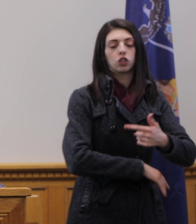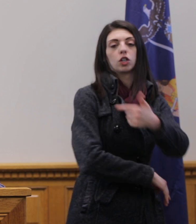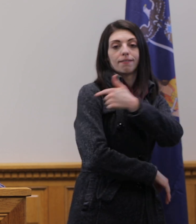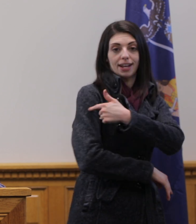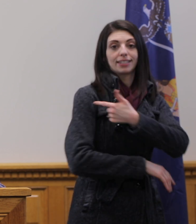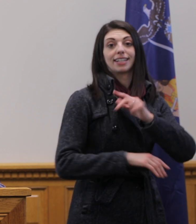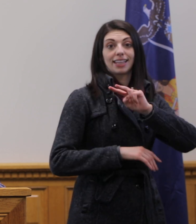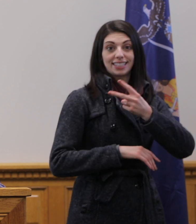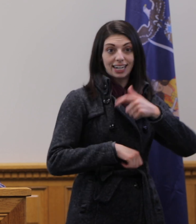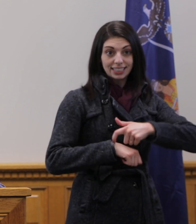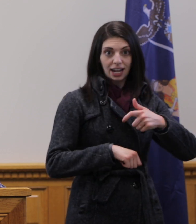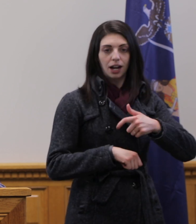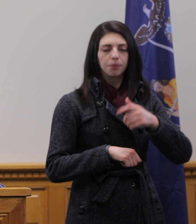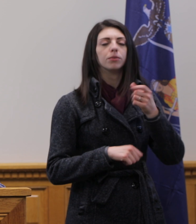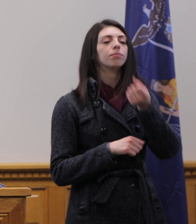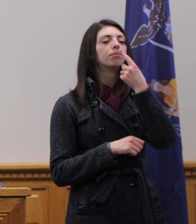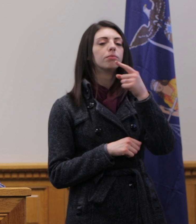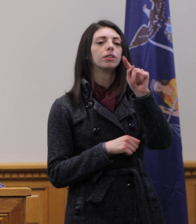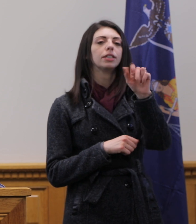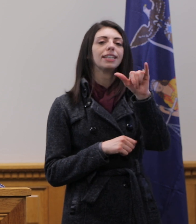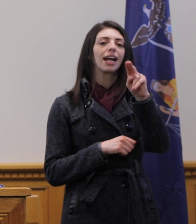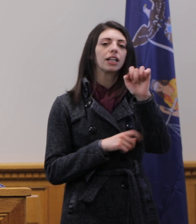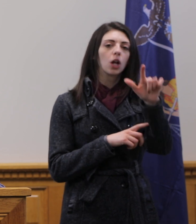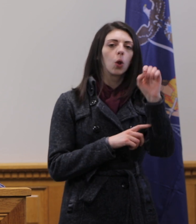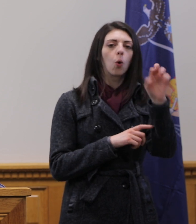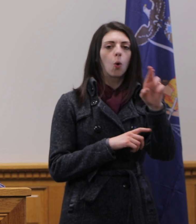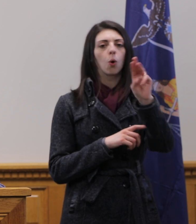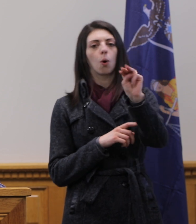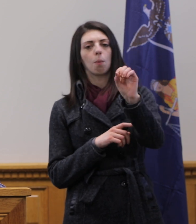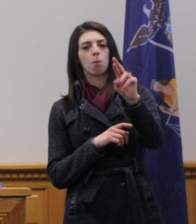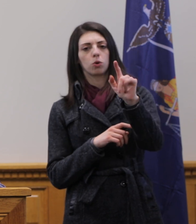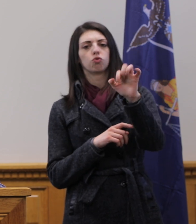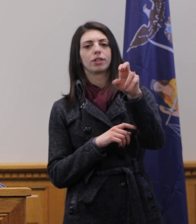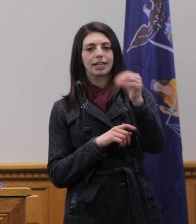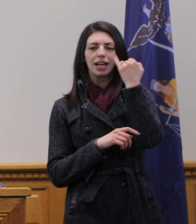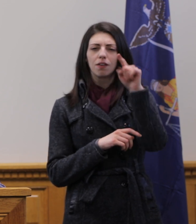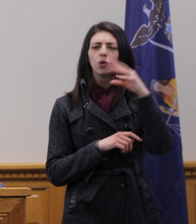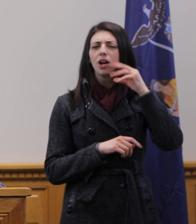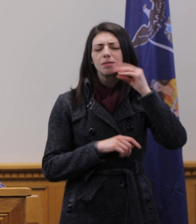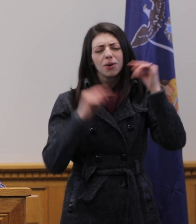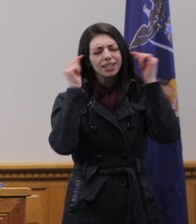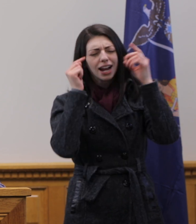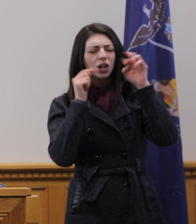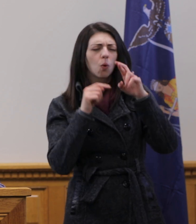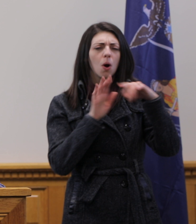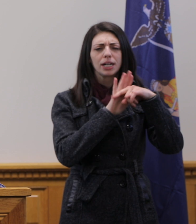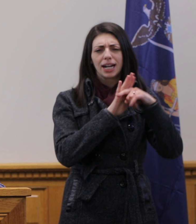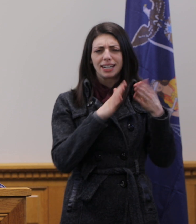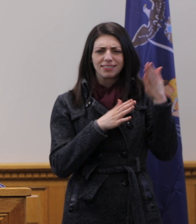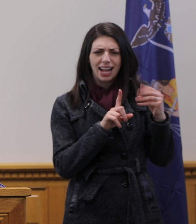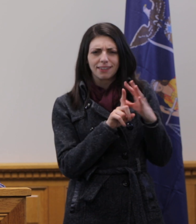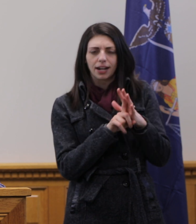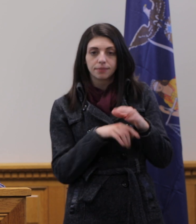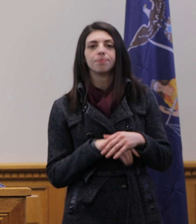of vaccine if they are experiencing side effects or had side effects with the first dose. We will continue to